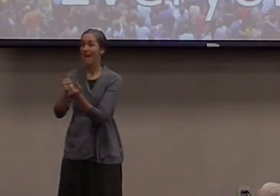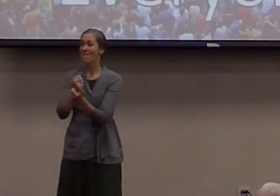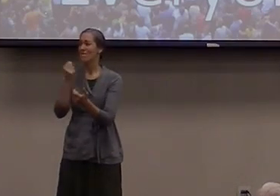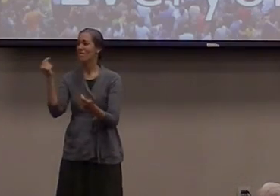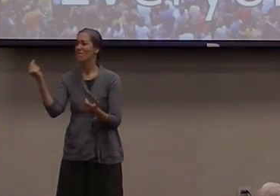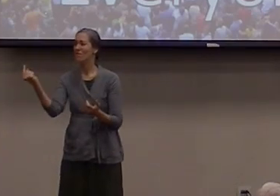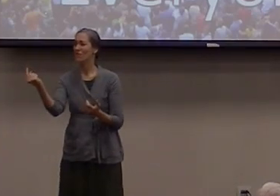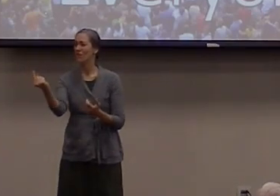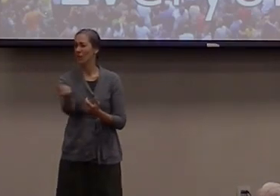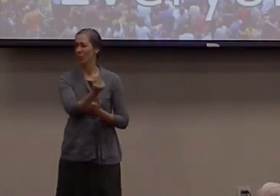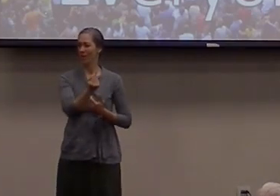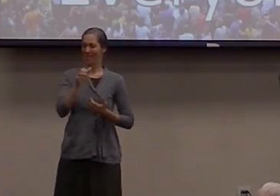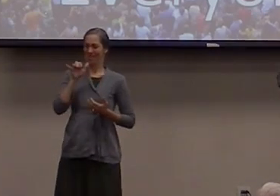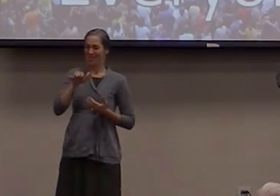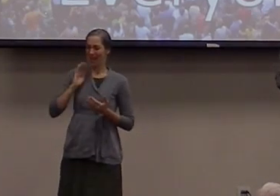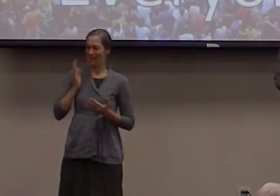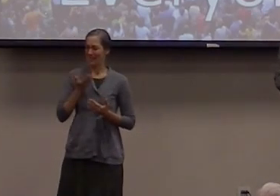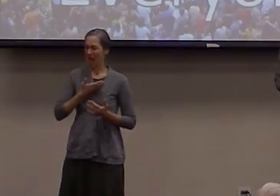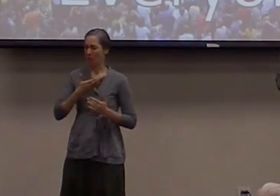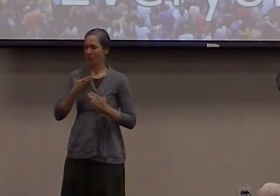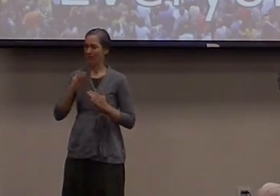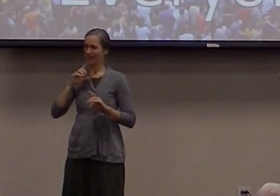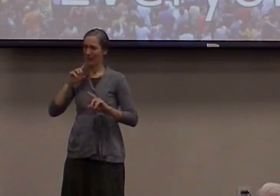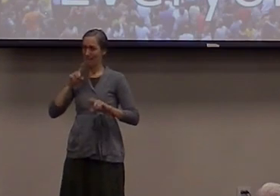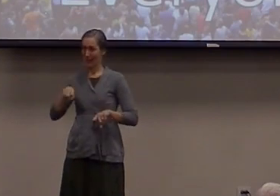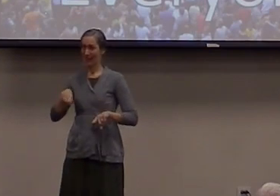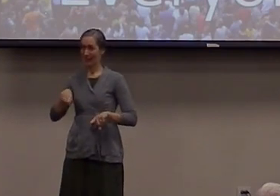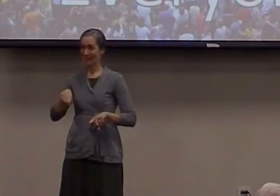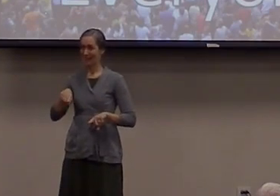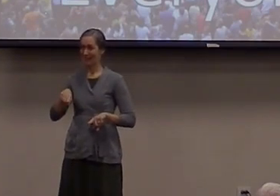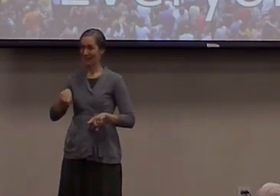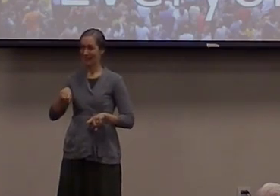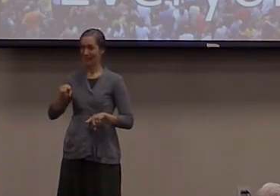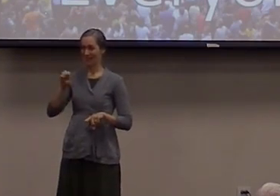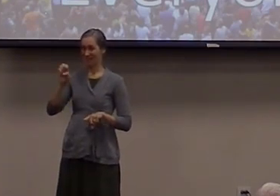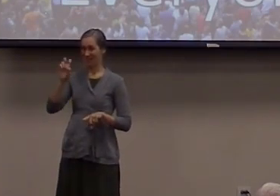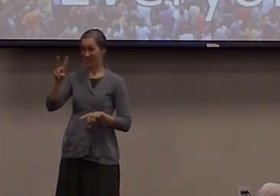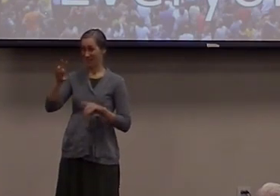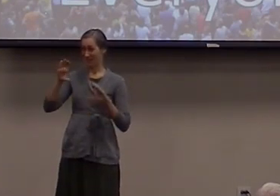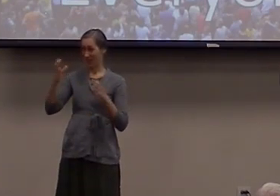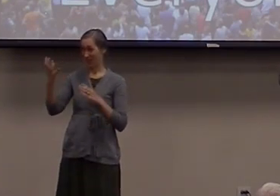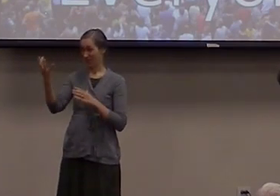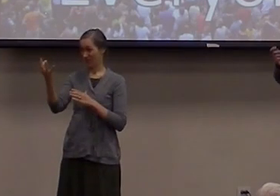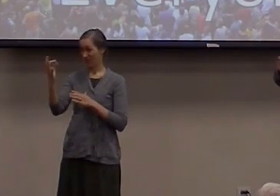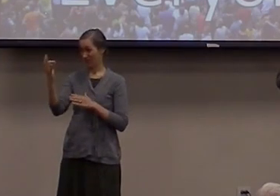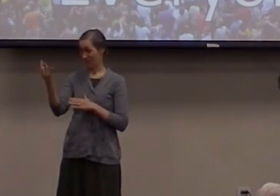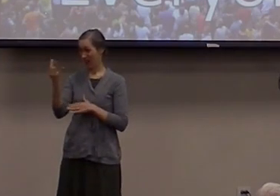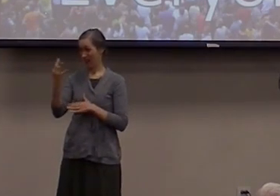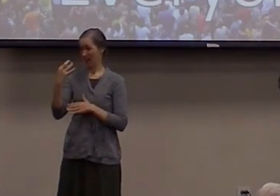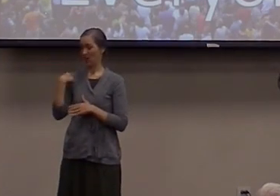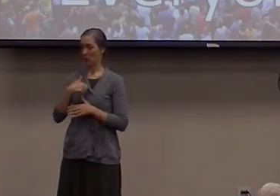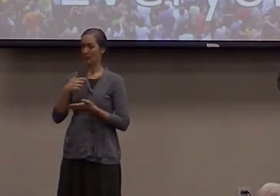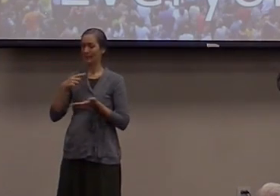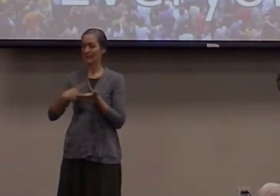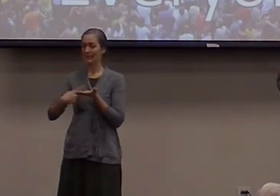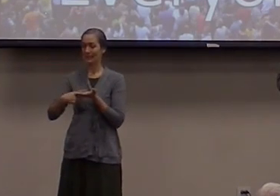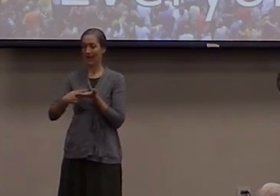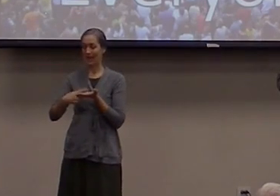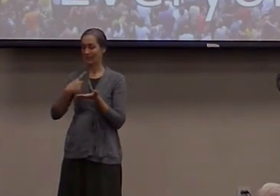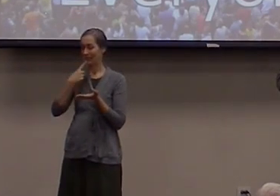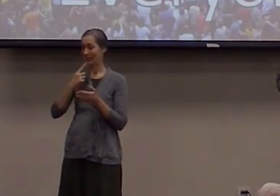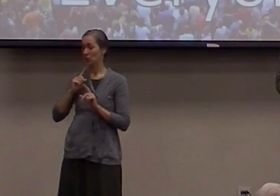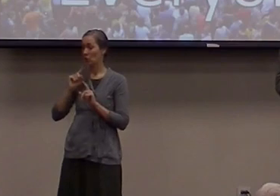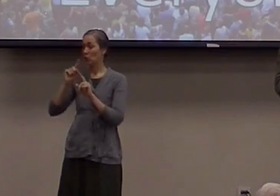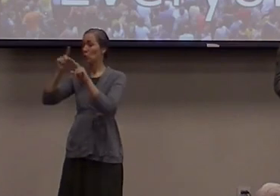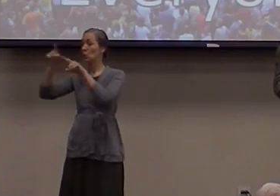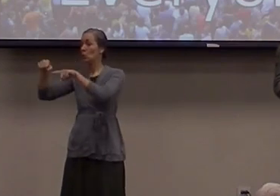That's the command. We were talking in our evangelism class Friday. We were talking about how to the nations doesn't limit us to saying,